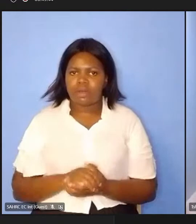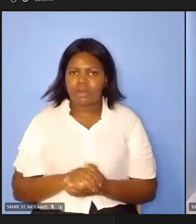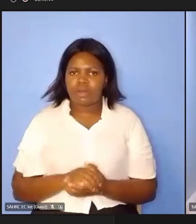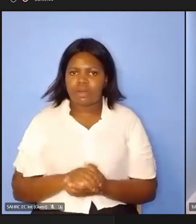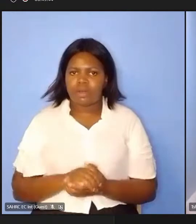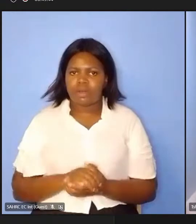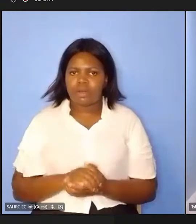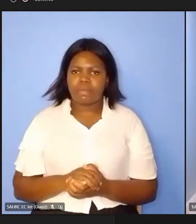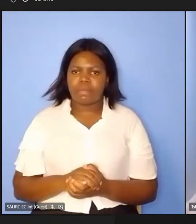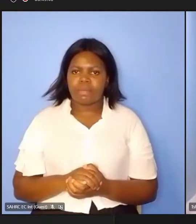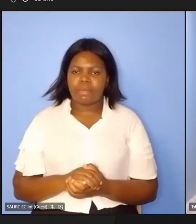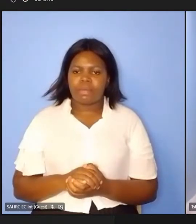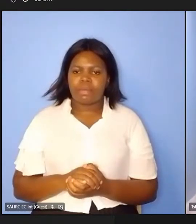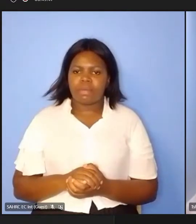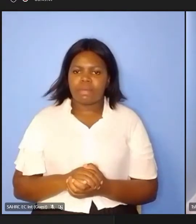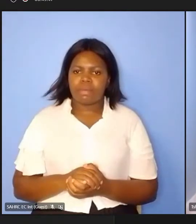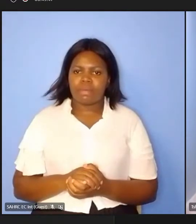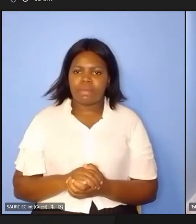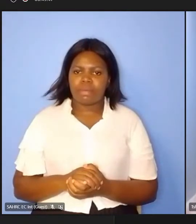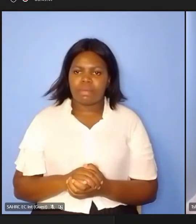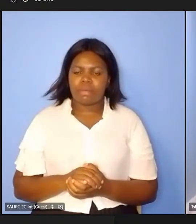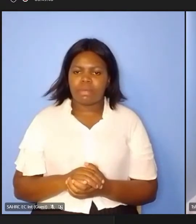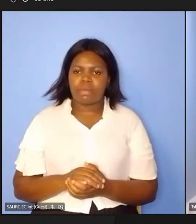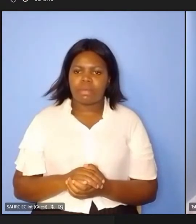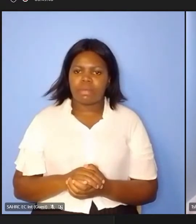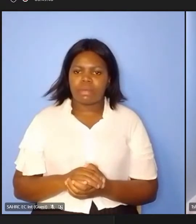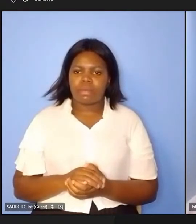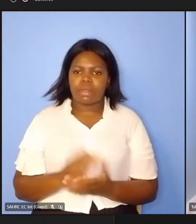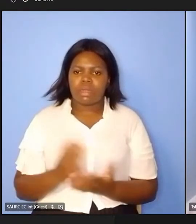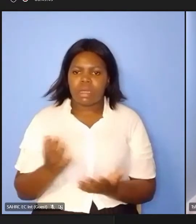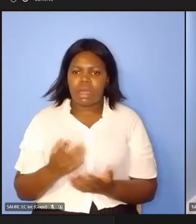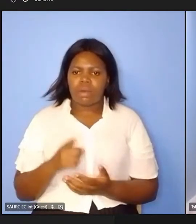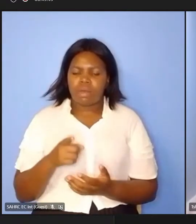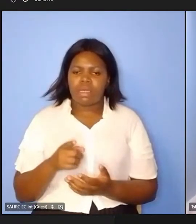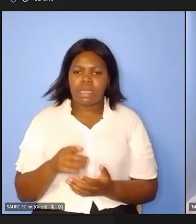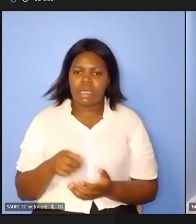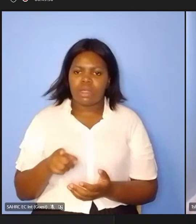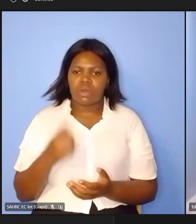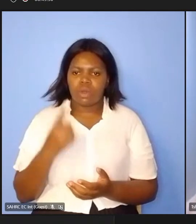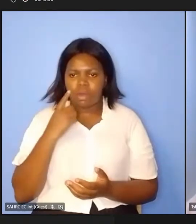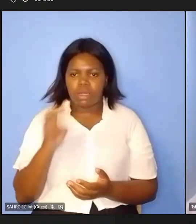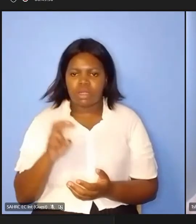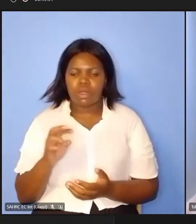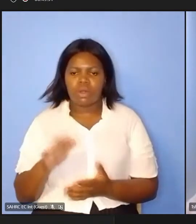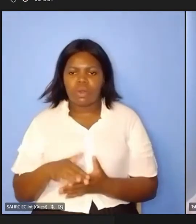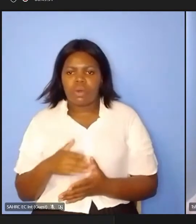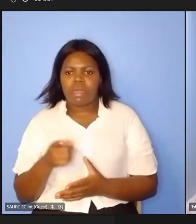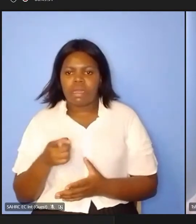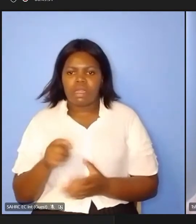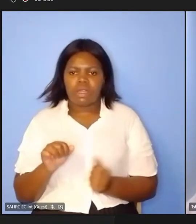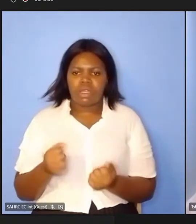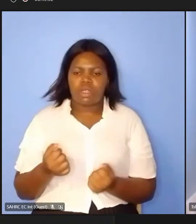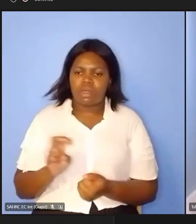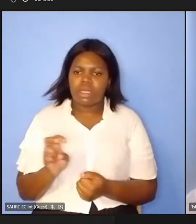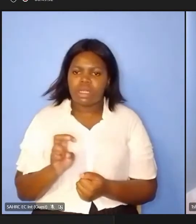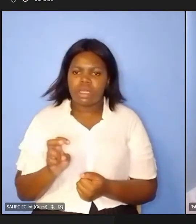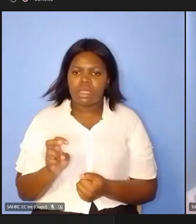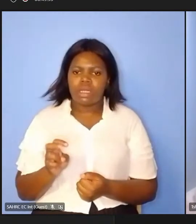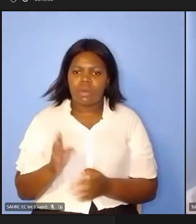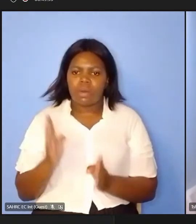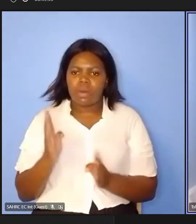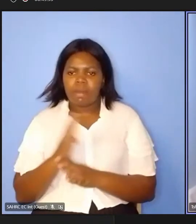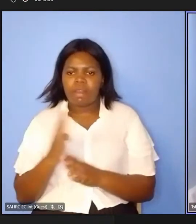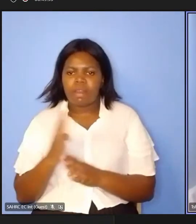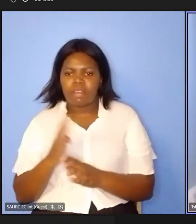their well-being. So how do you see what we're talking about playing out in the private education and independent